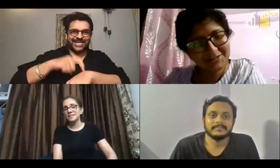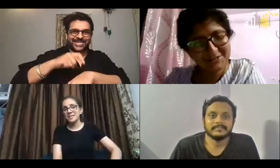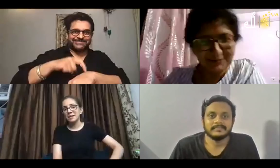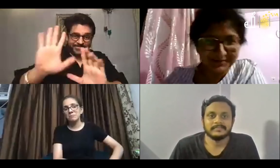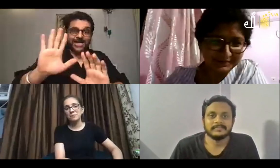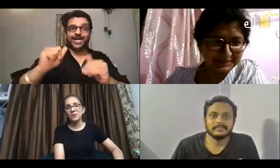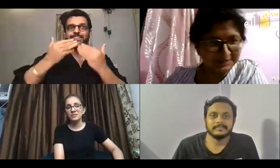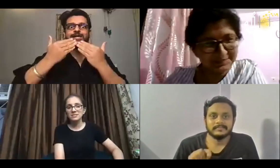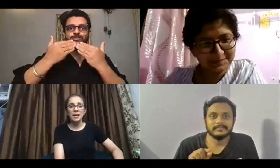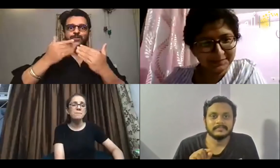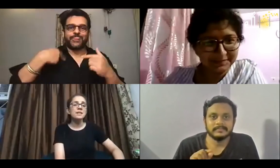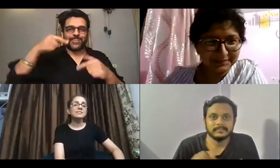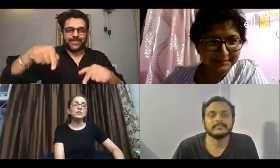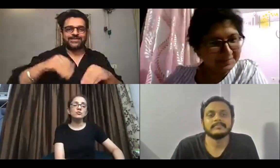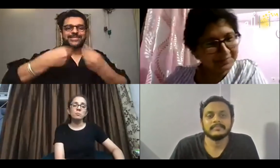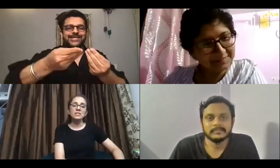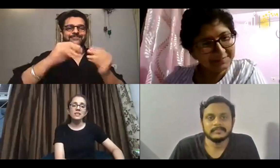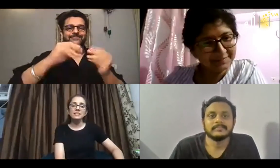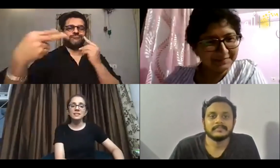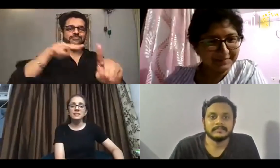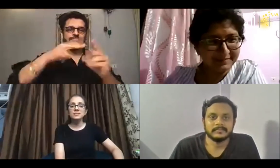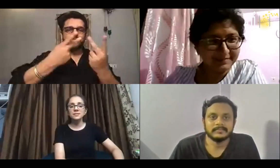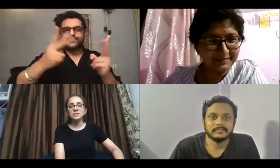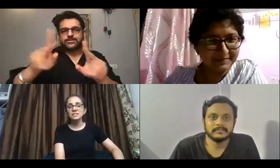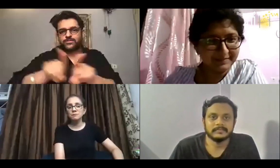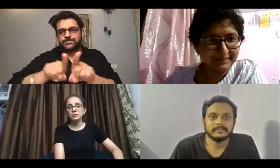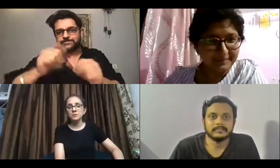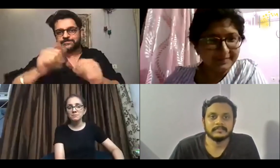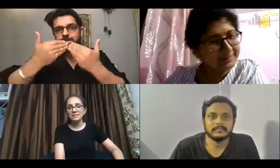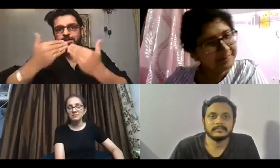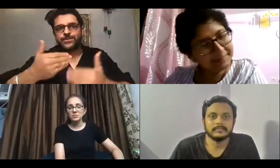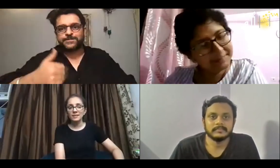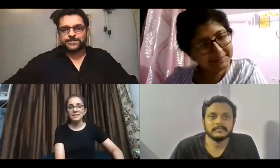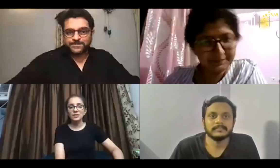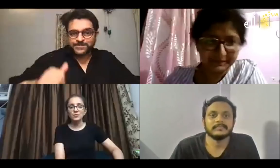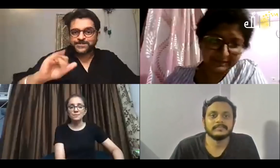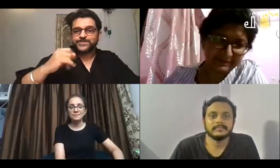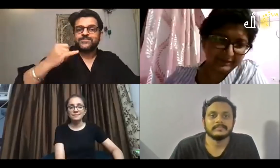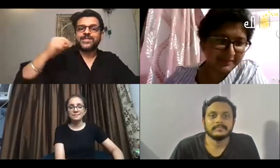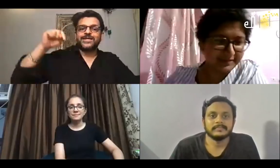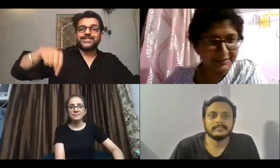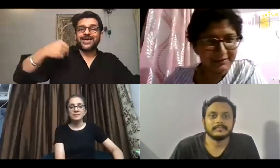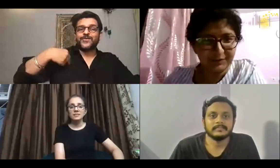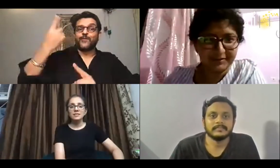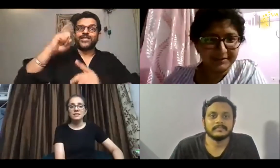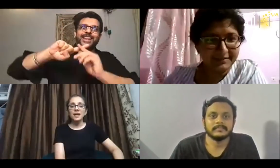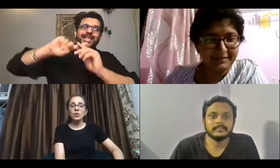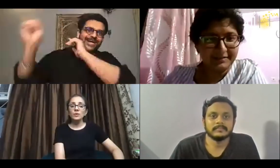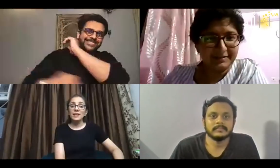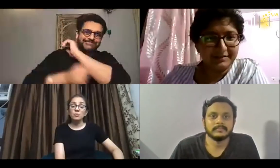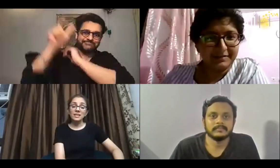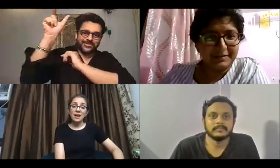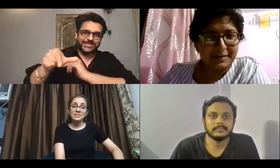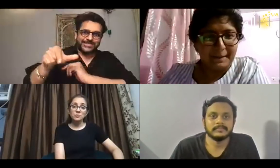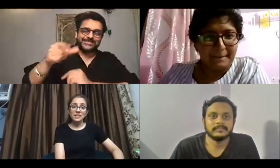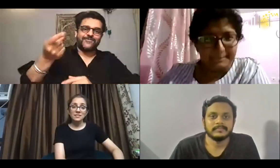for the next time, maybe not this time. Thank you so much. I think this gives us a different perspective as well. Thank you. Now we